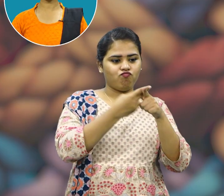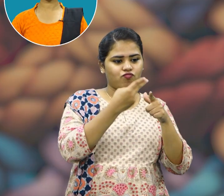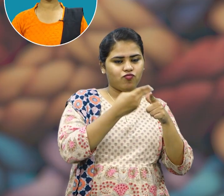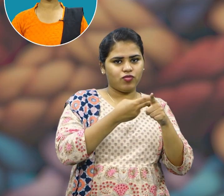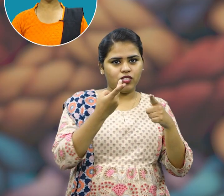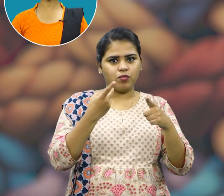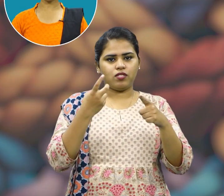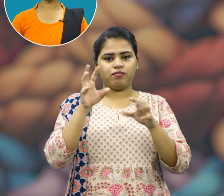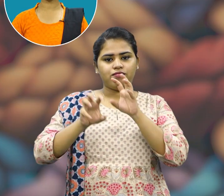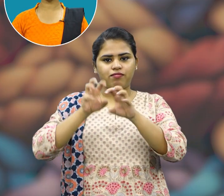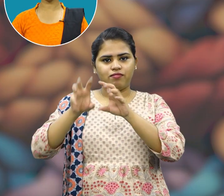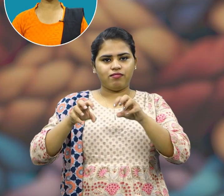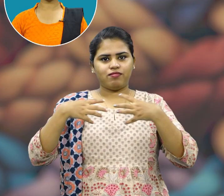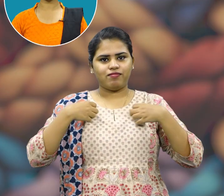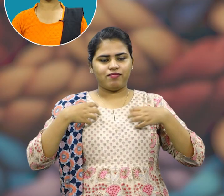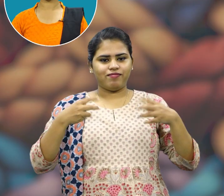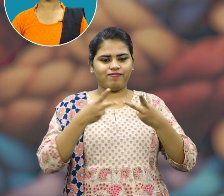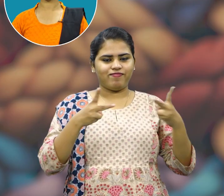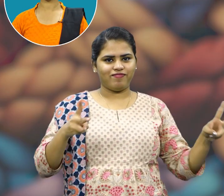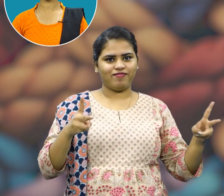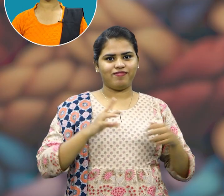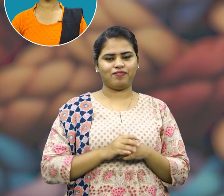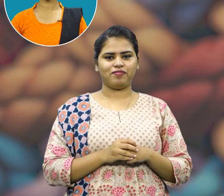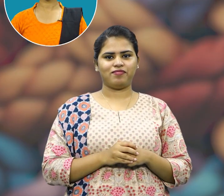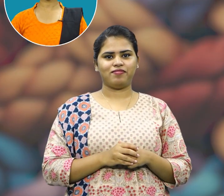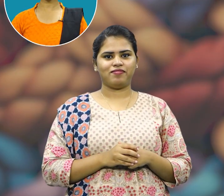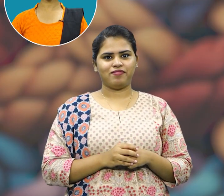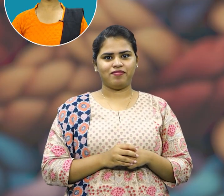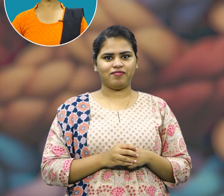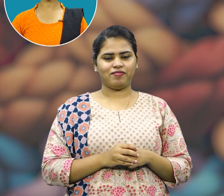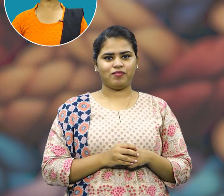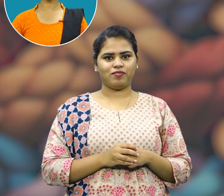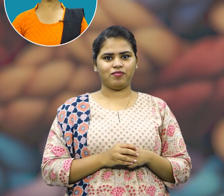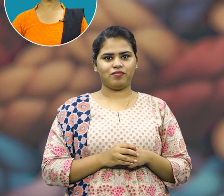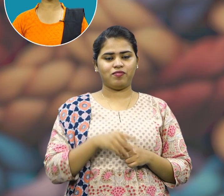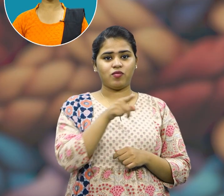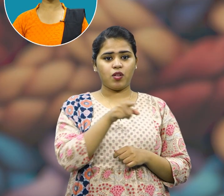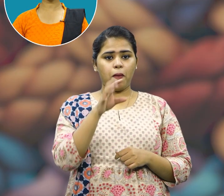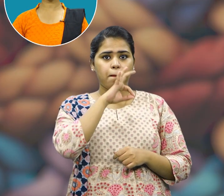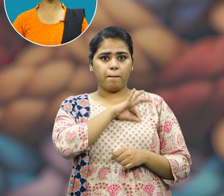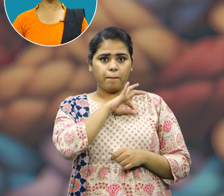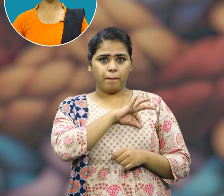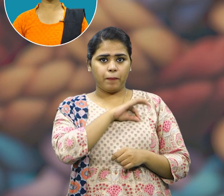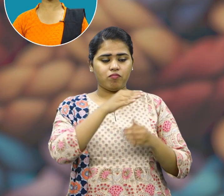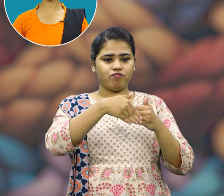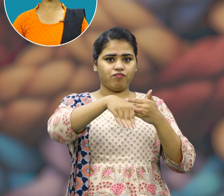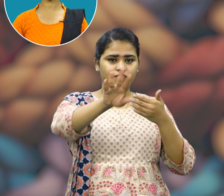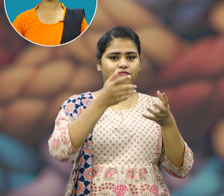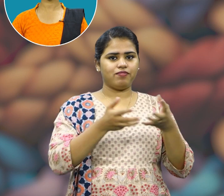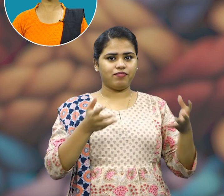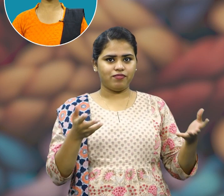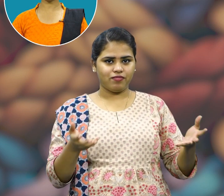vegetable and animal origin. The benefit of those sustainable